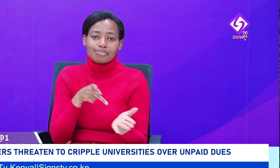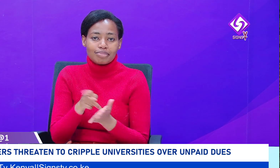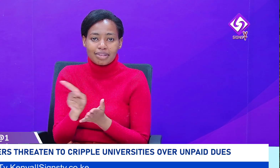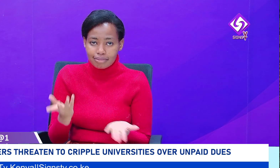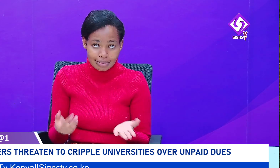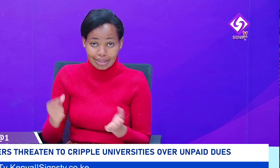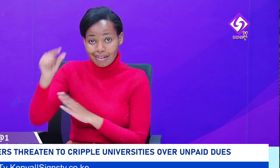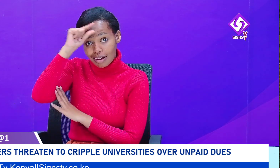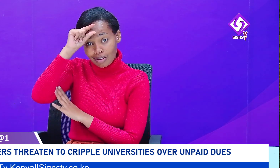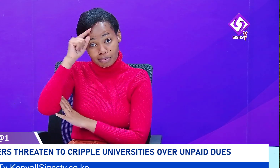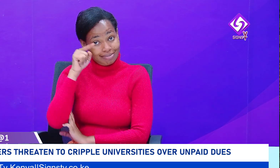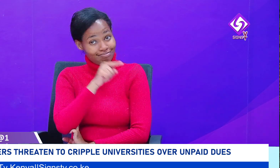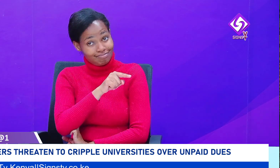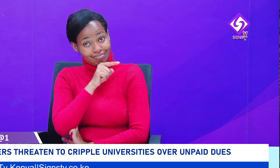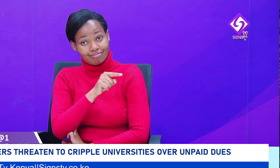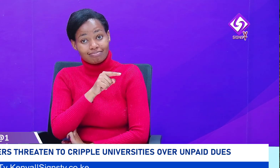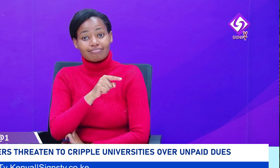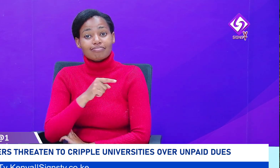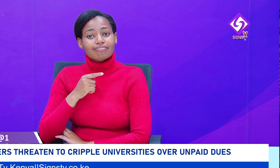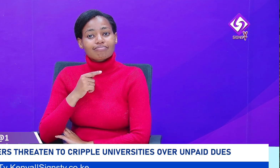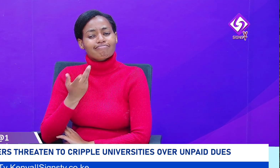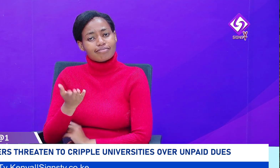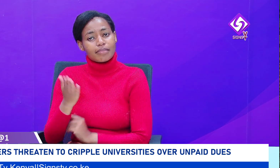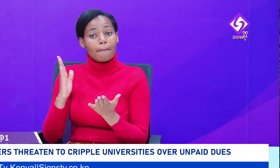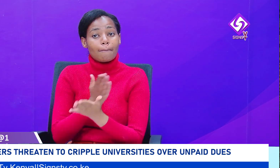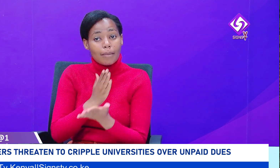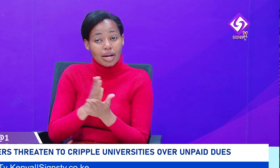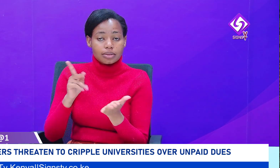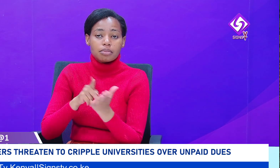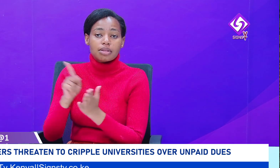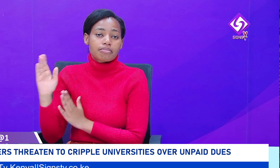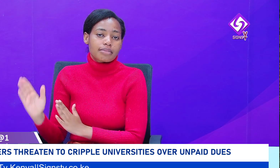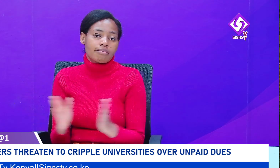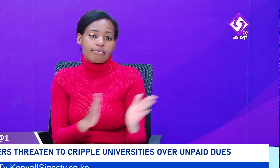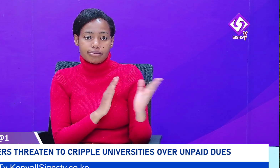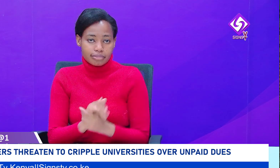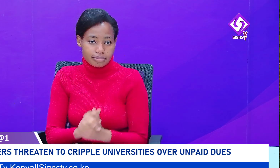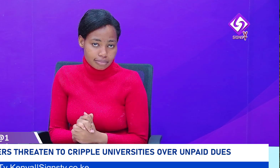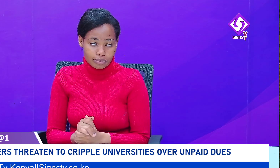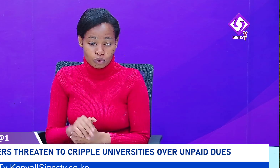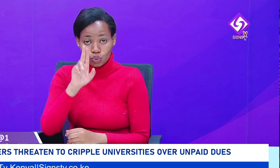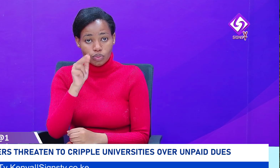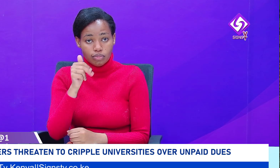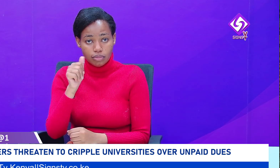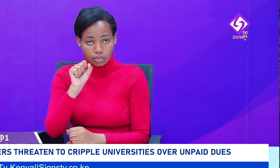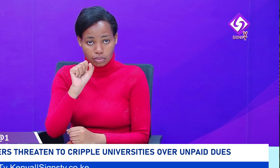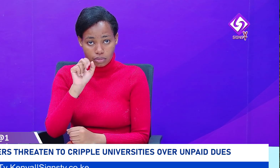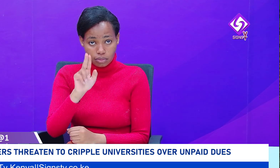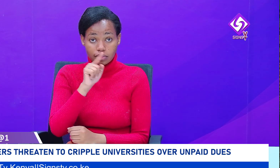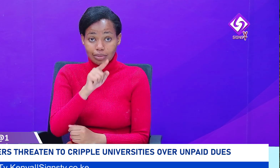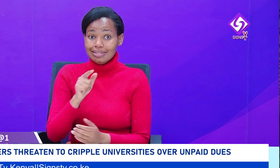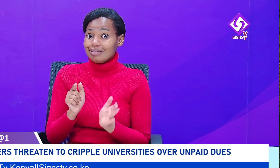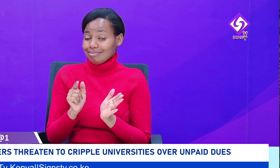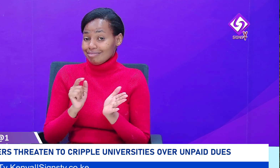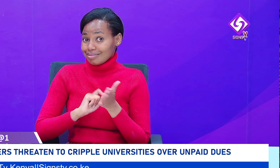the 2021 to 2025 CBA remains unpaid, despite a government commitment to